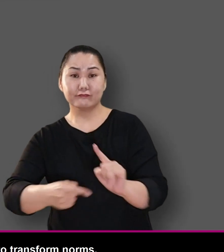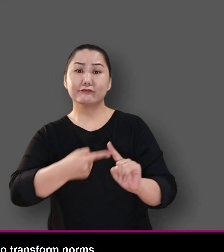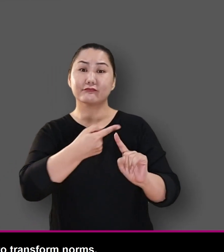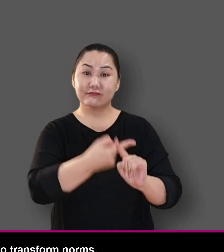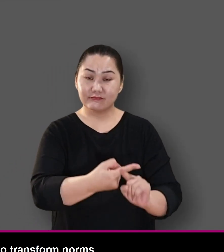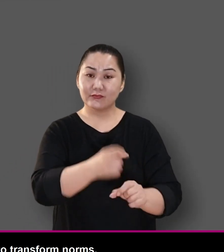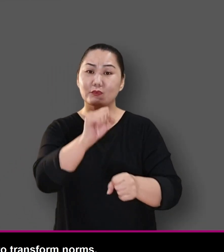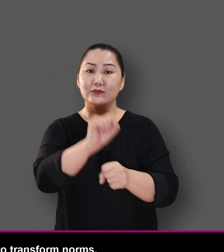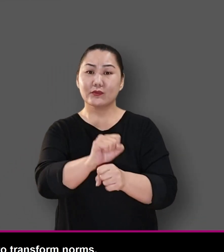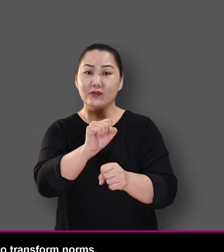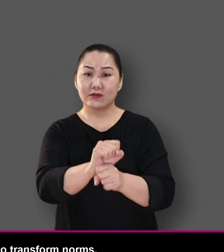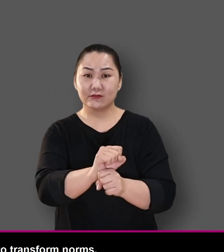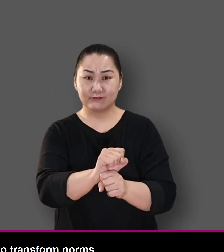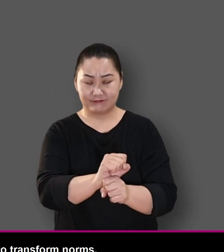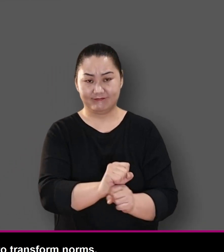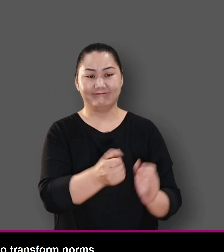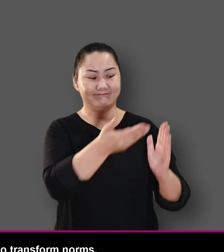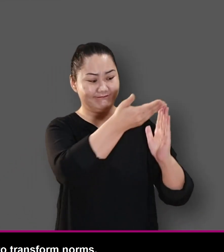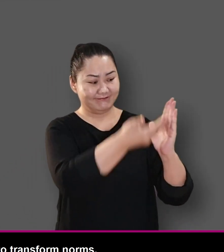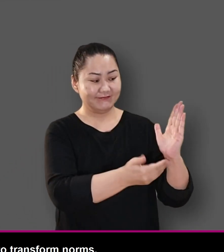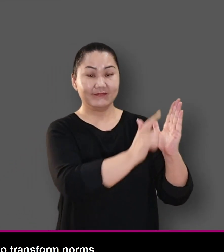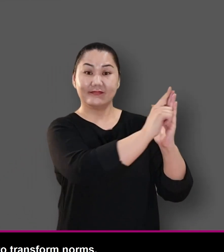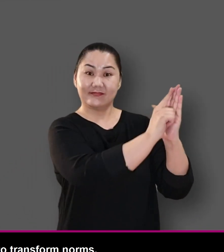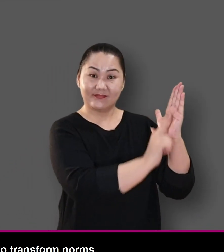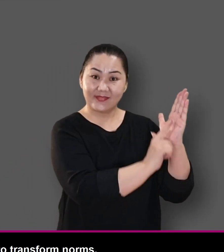and working to transform norms.